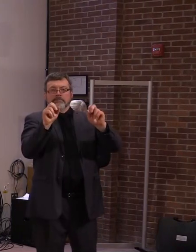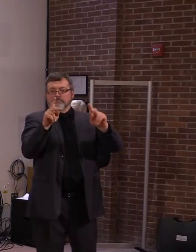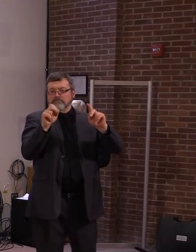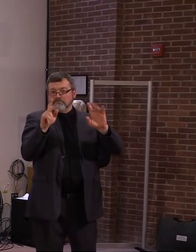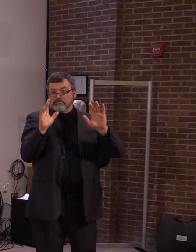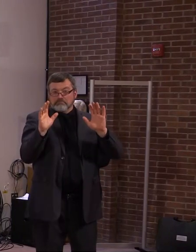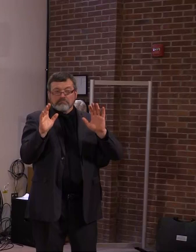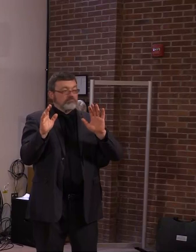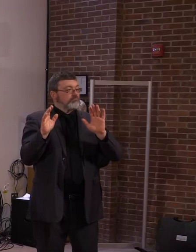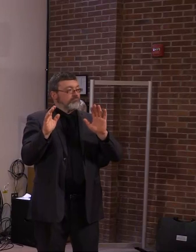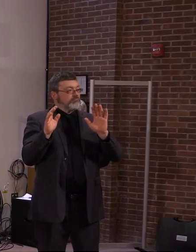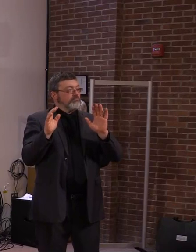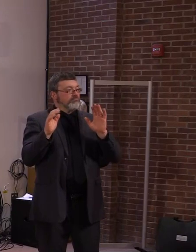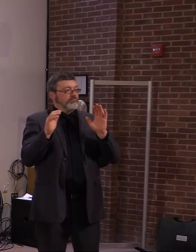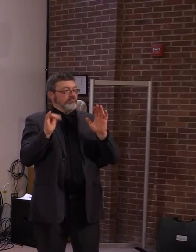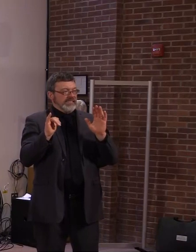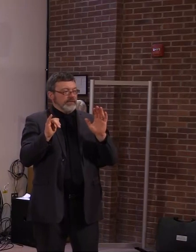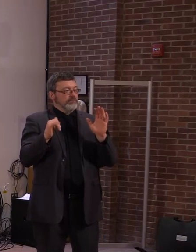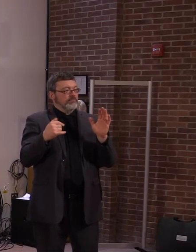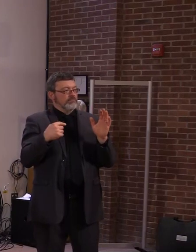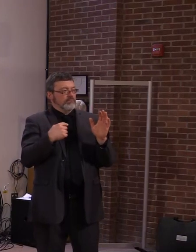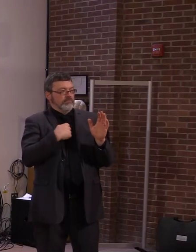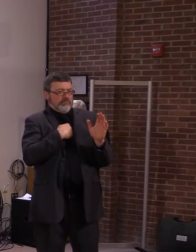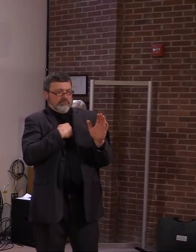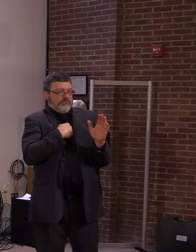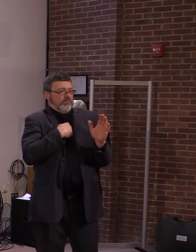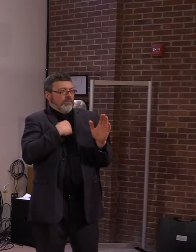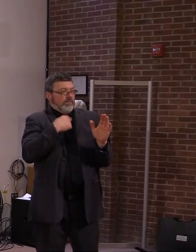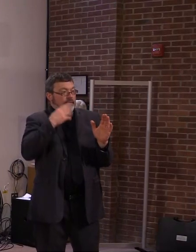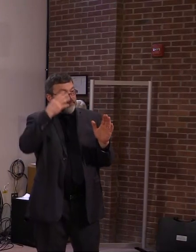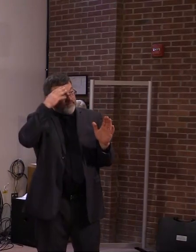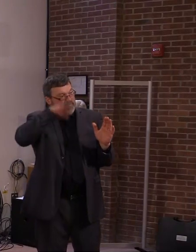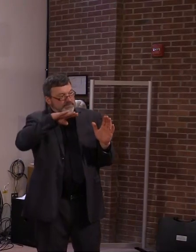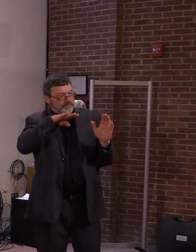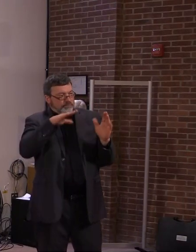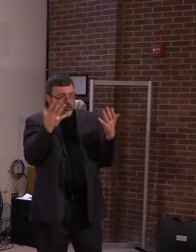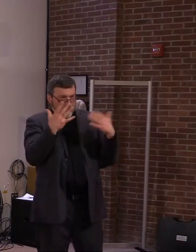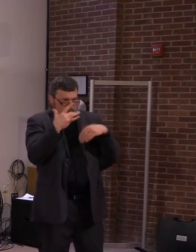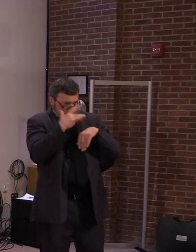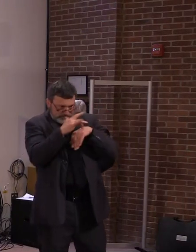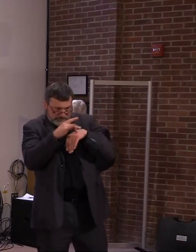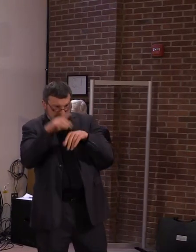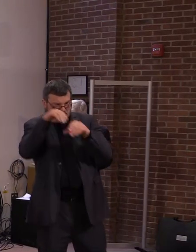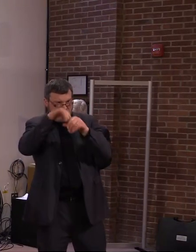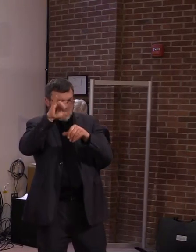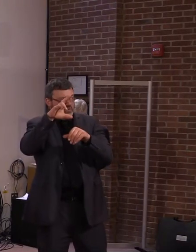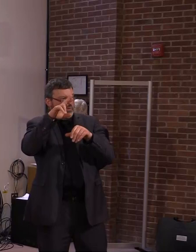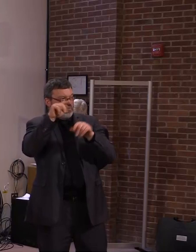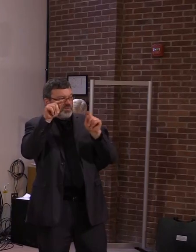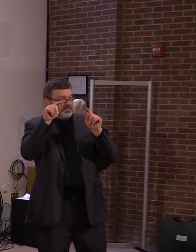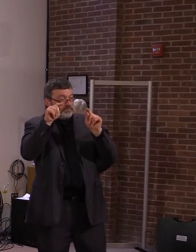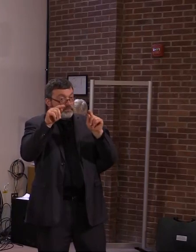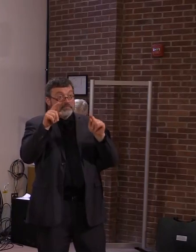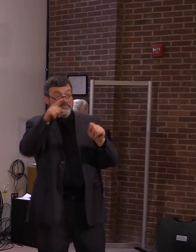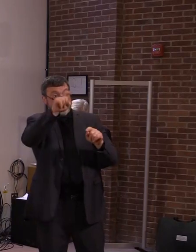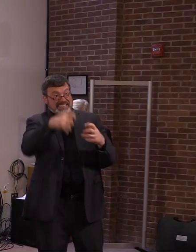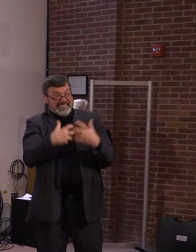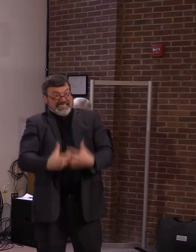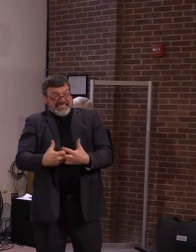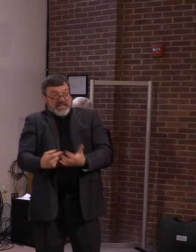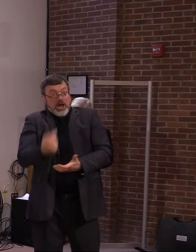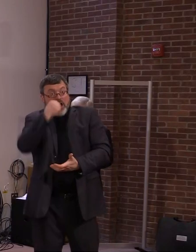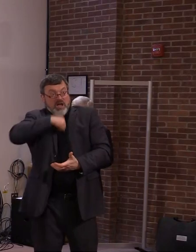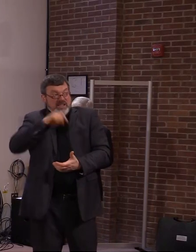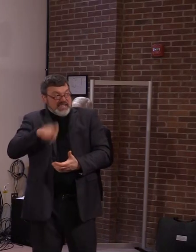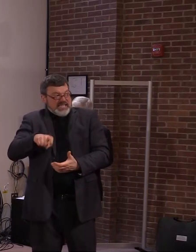know where what we have in the ICUs and who's vented and who's not, and we have all that